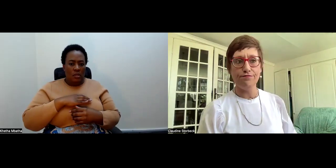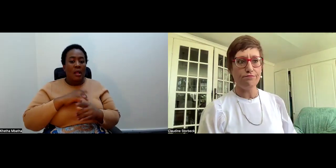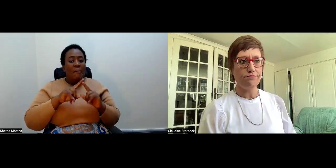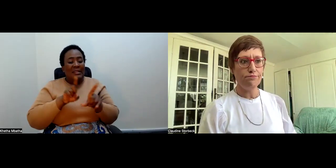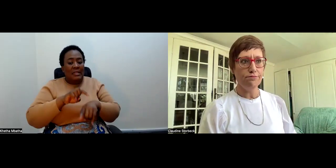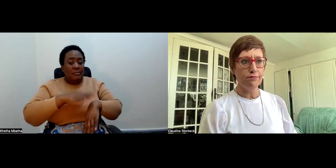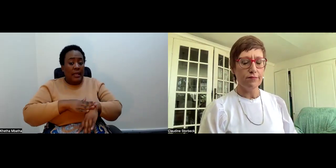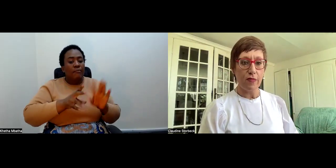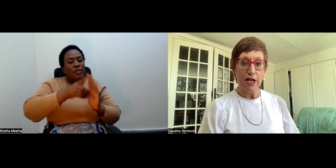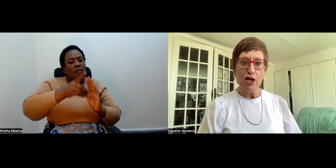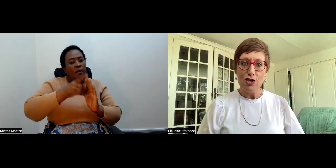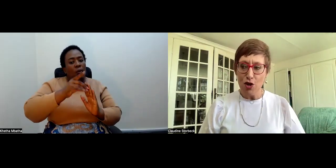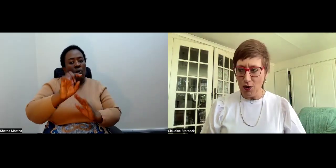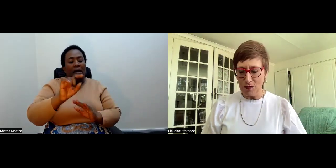skills.